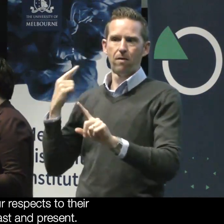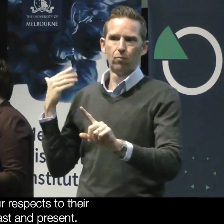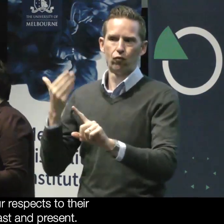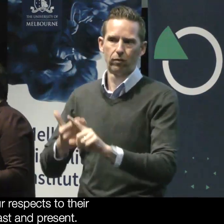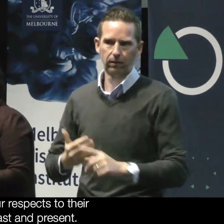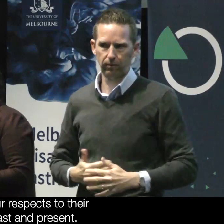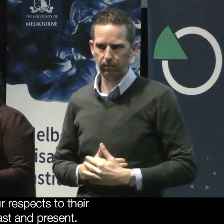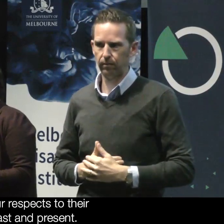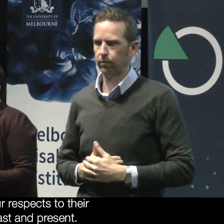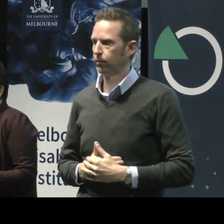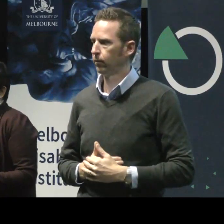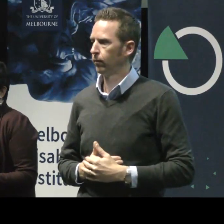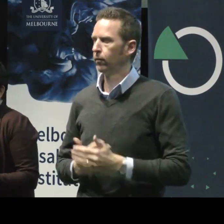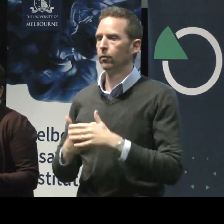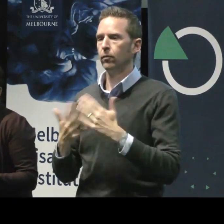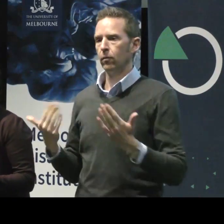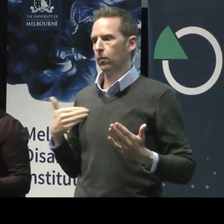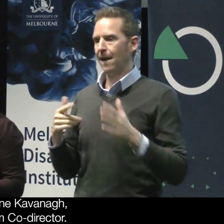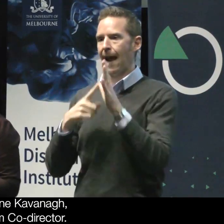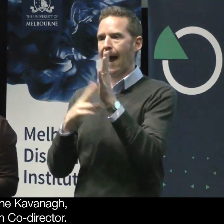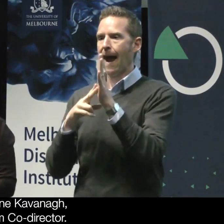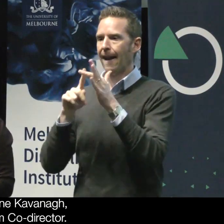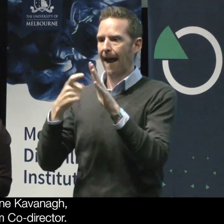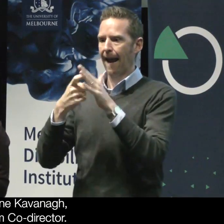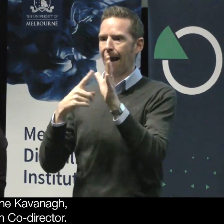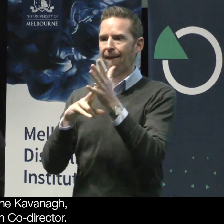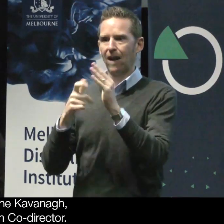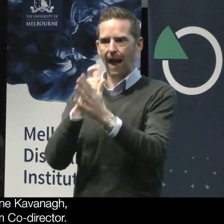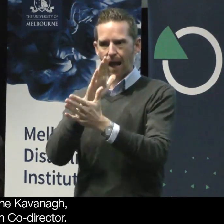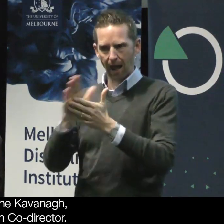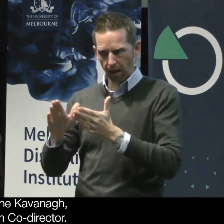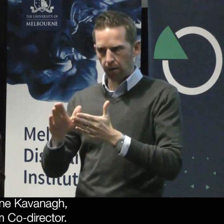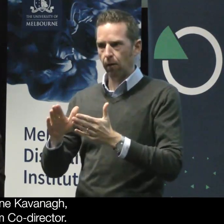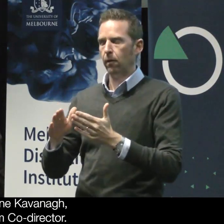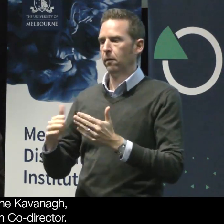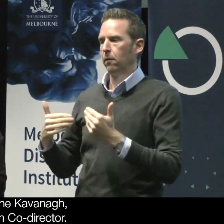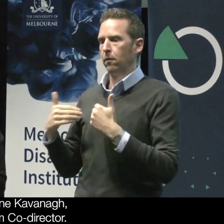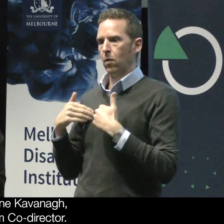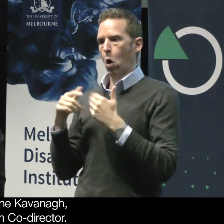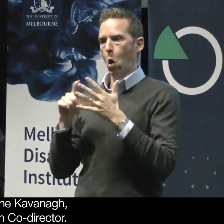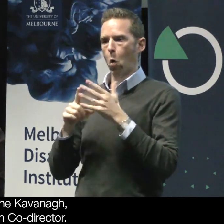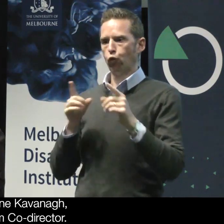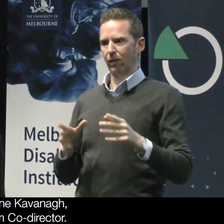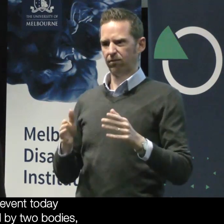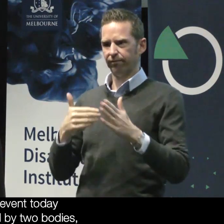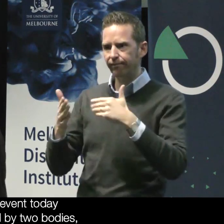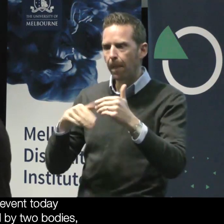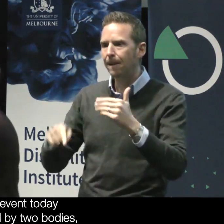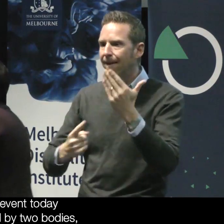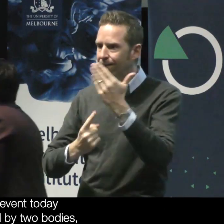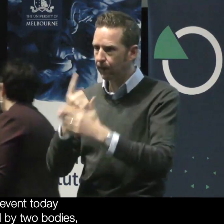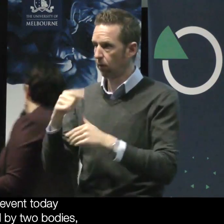and present. So I'm Anne Kavanagh, and I'm co-director. This event today